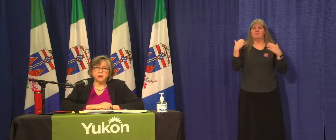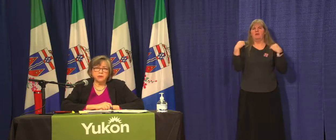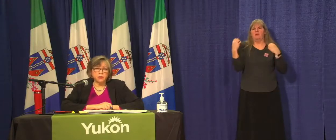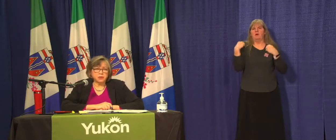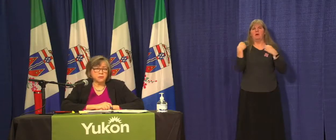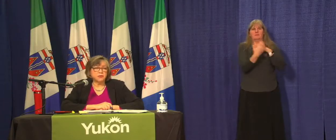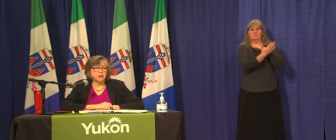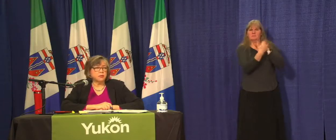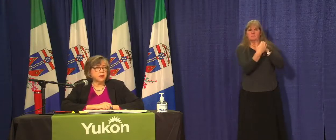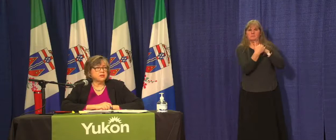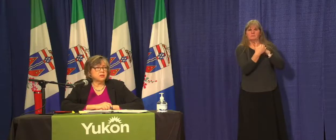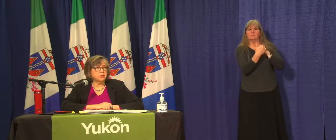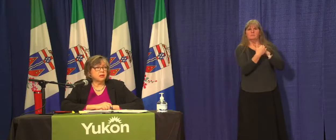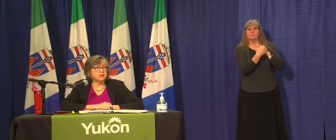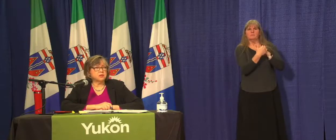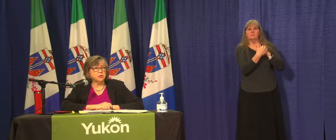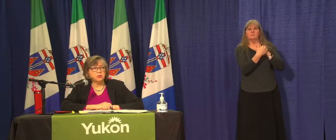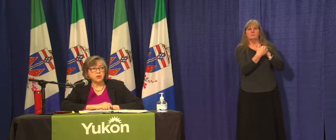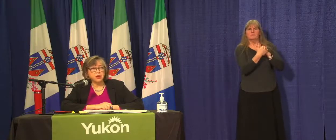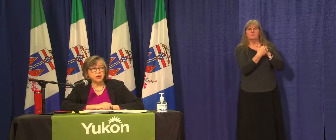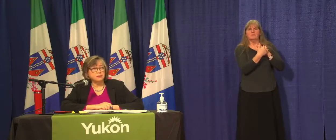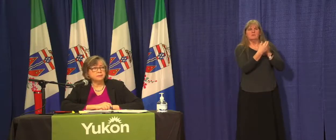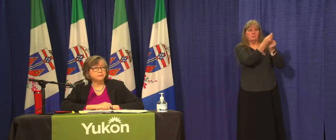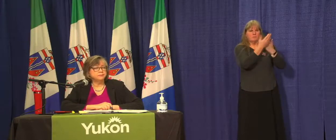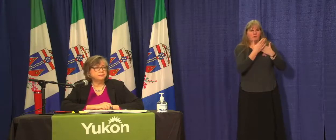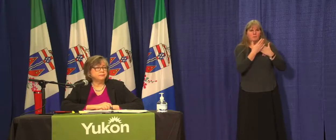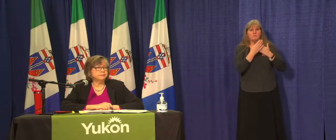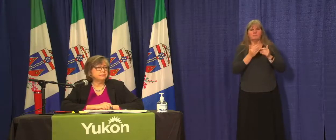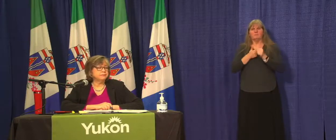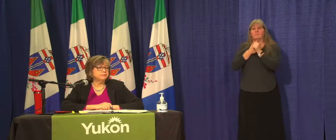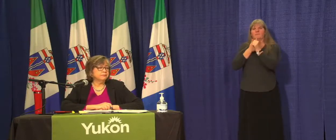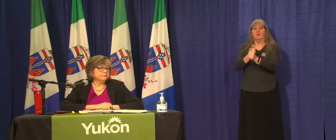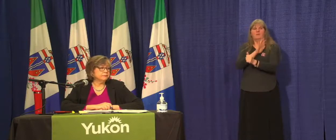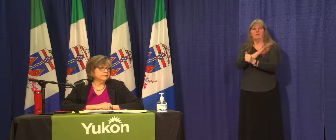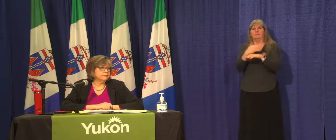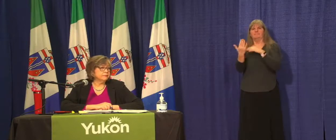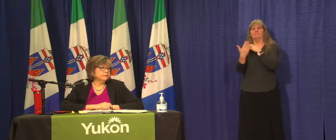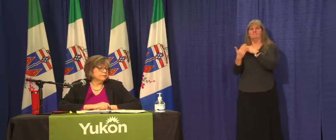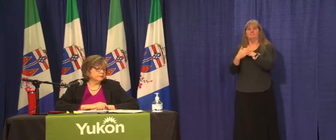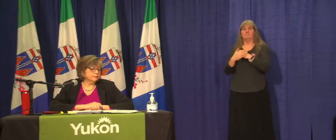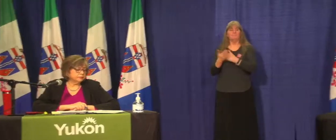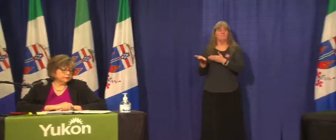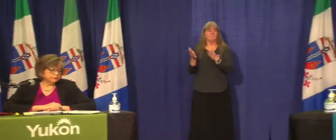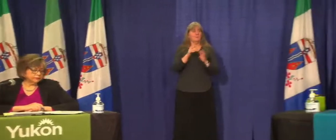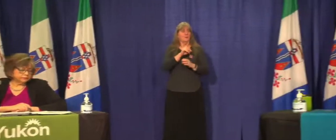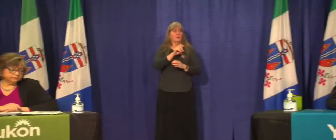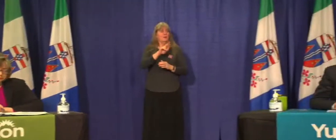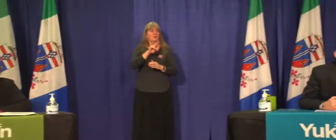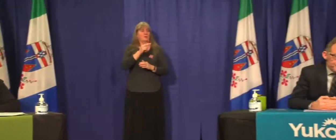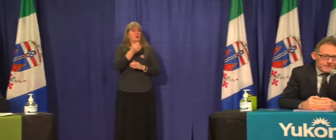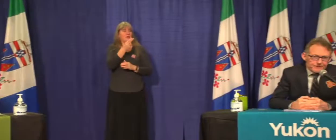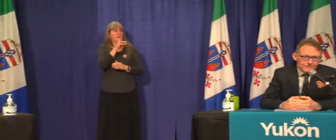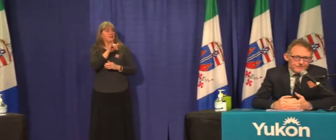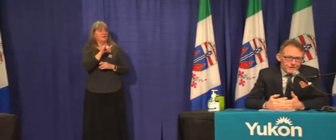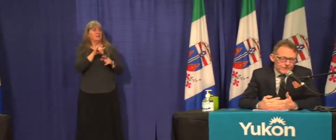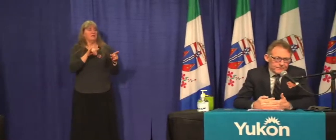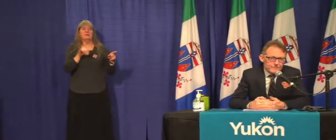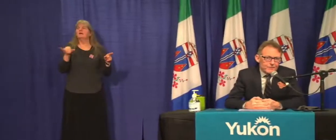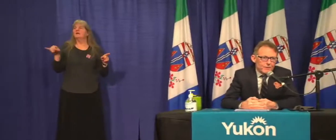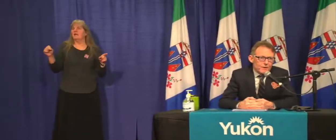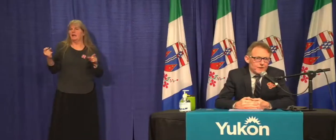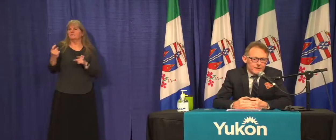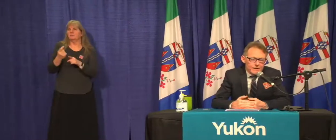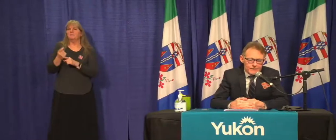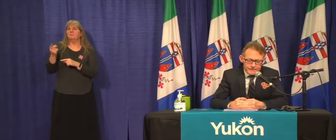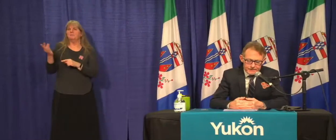Health will of course be followed by the school and the school community. Thank you Minister McPhee. Dr. Henley? Yeah, I think the minister outlined